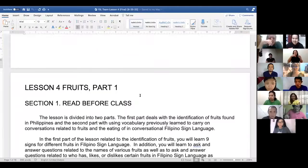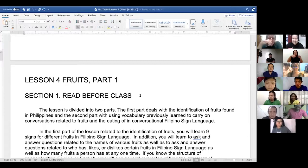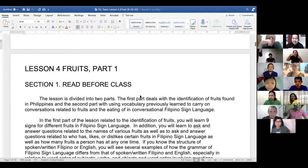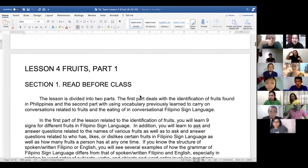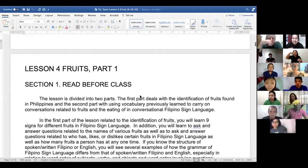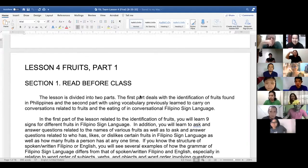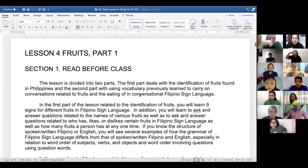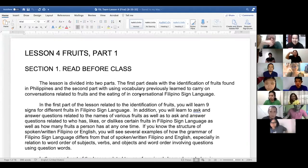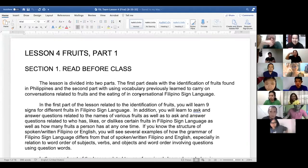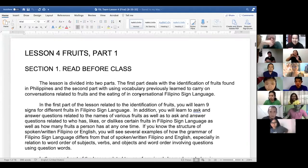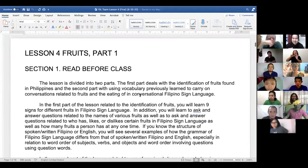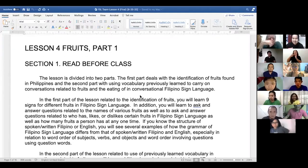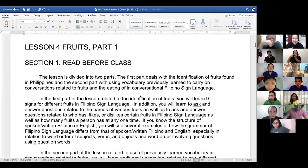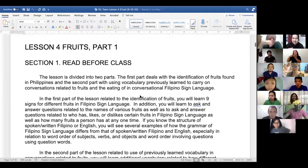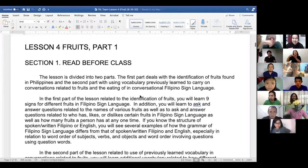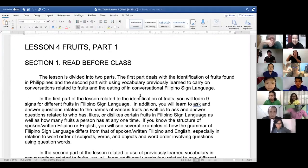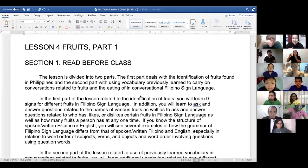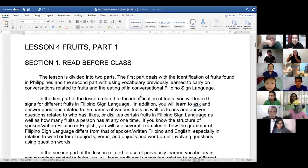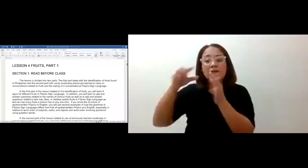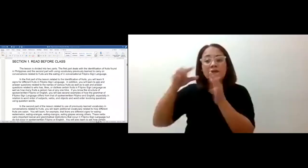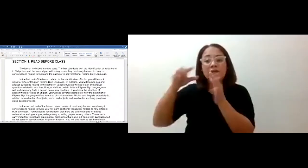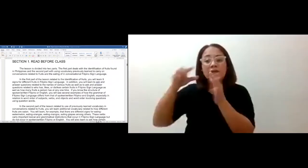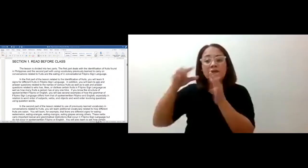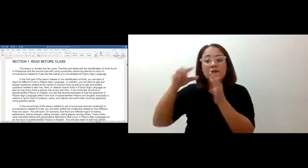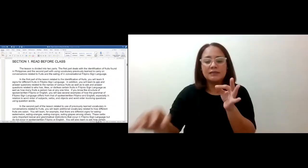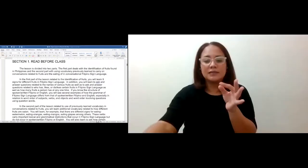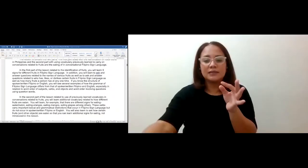examples or the vocabulary and then the examples.